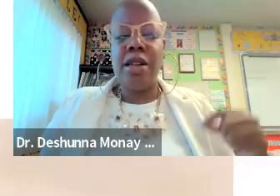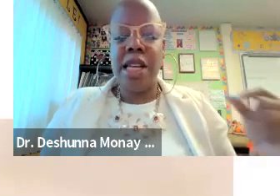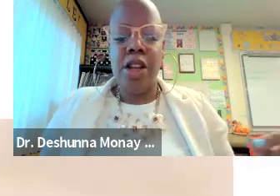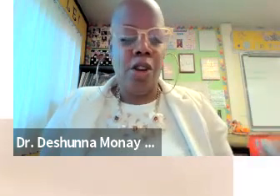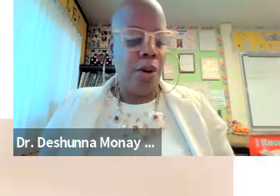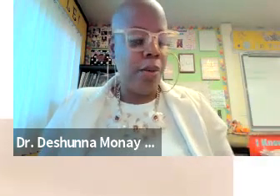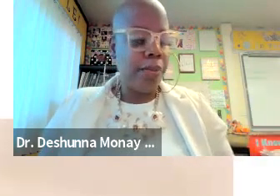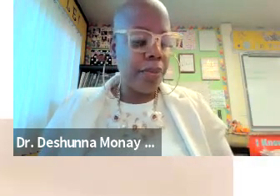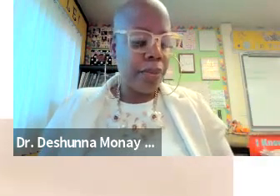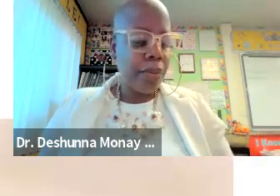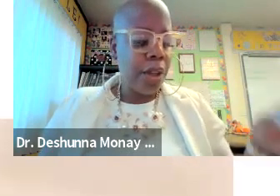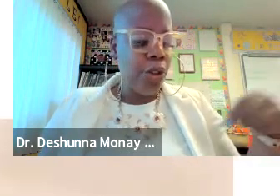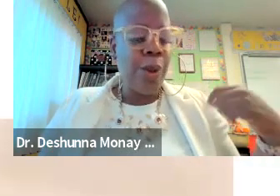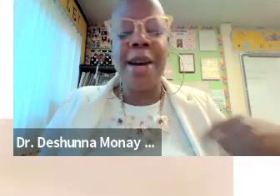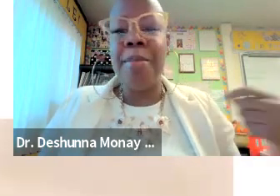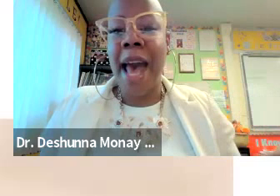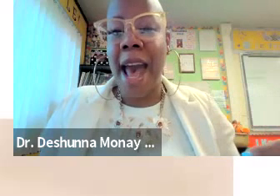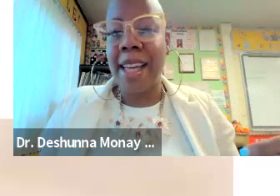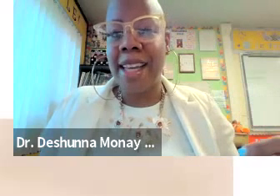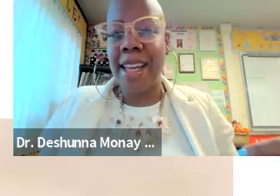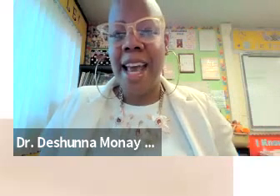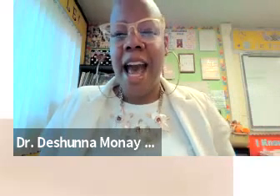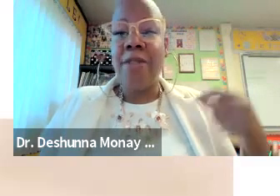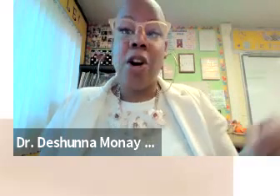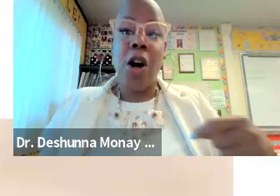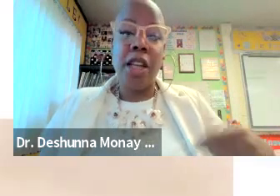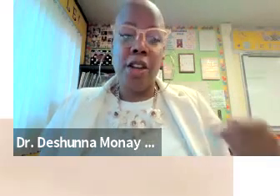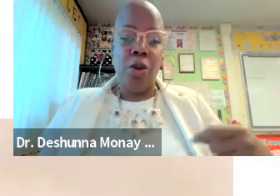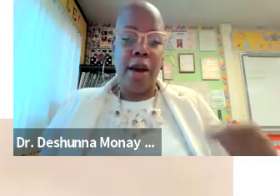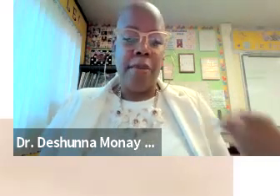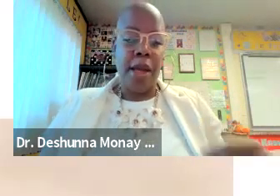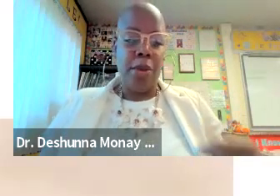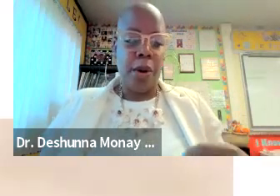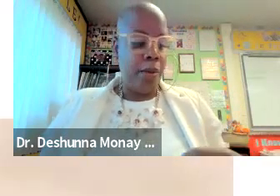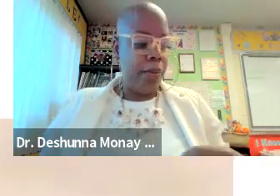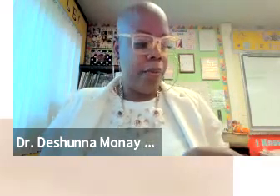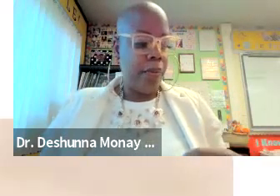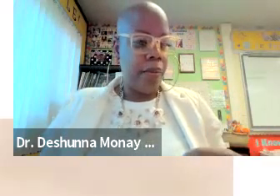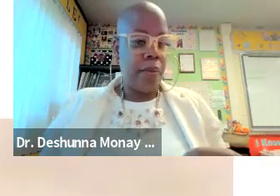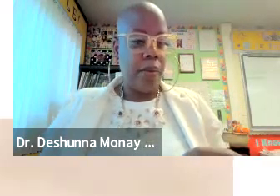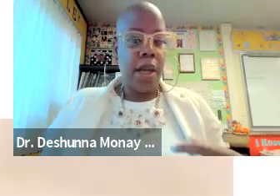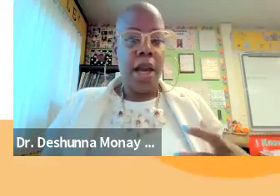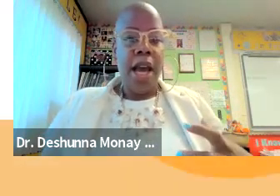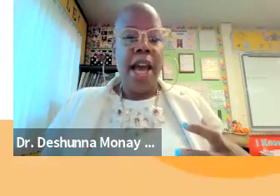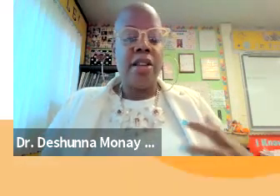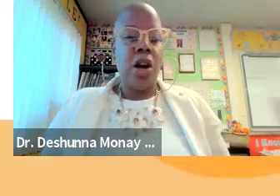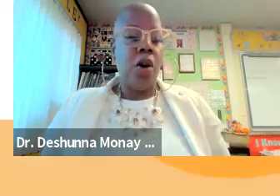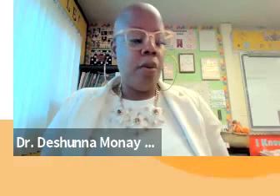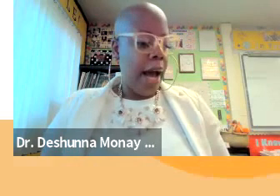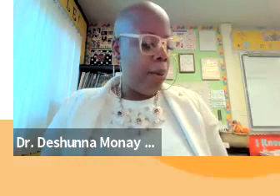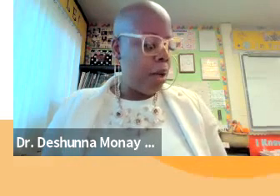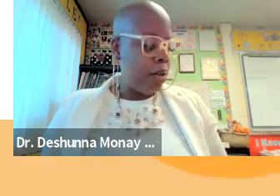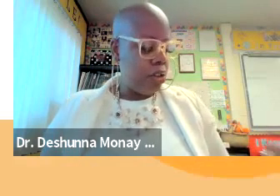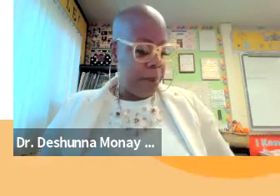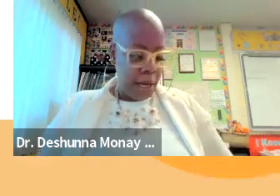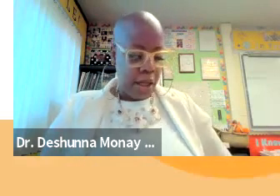to continue to come back after all that you have been through? And